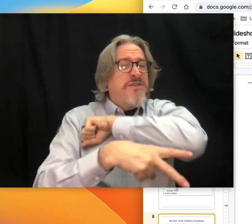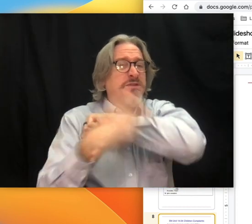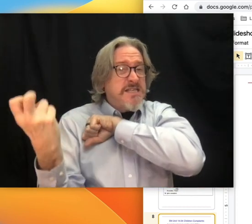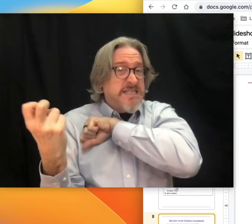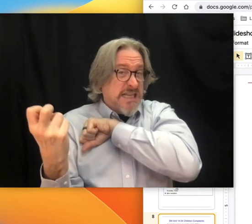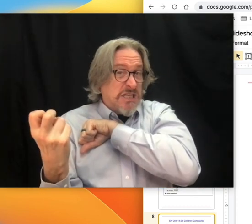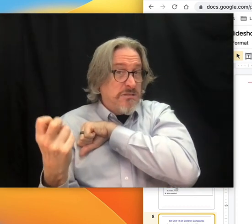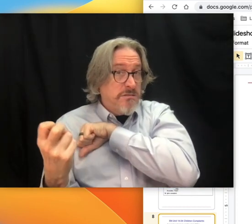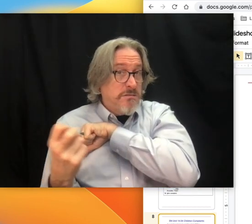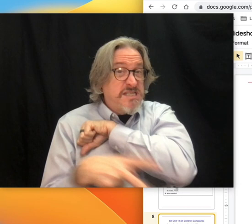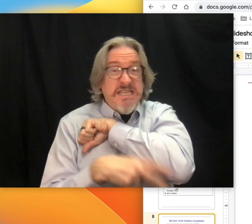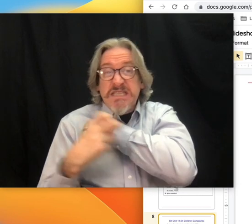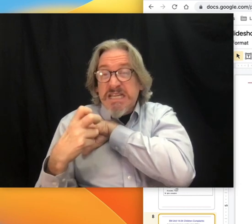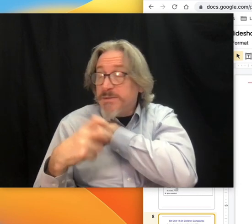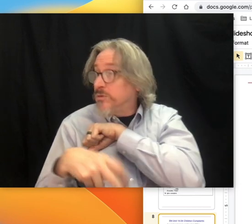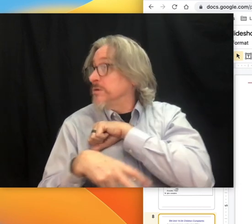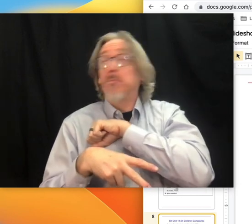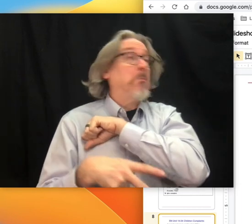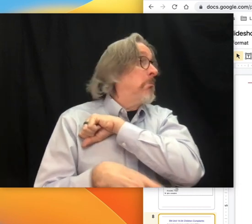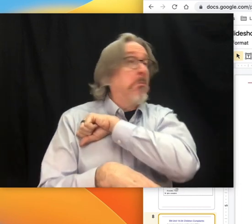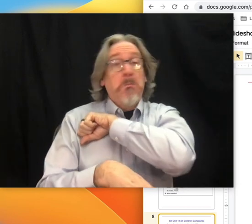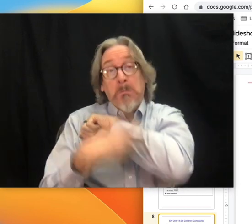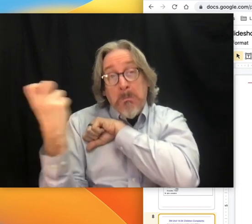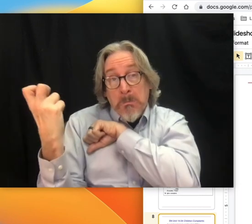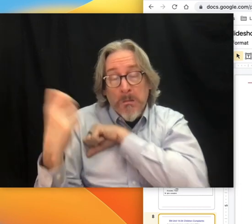So it's different than steal. Steal tends to be more,